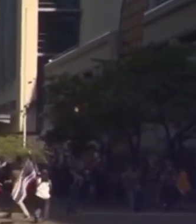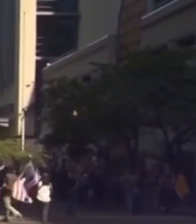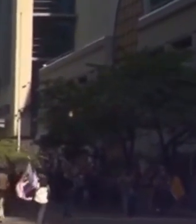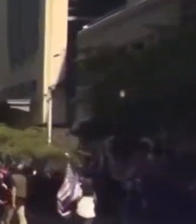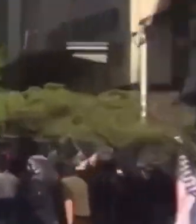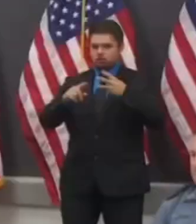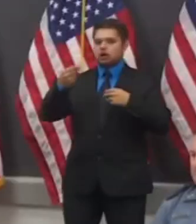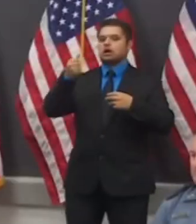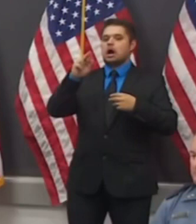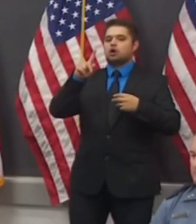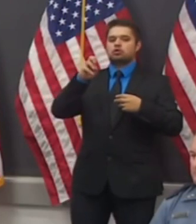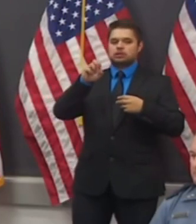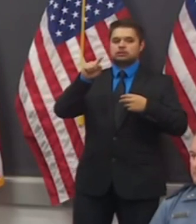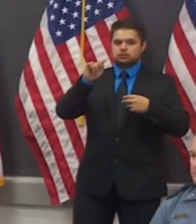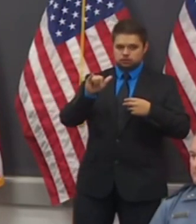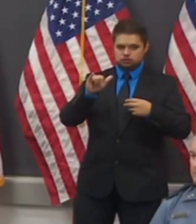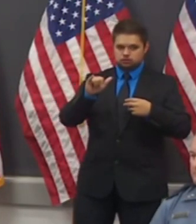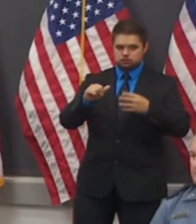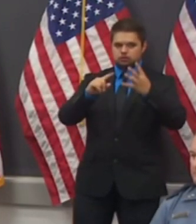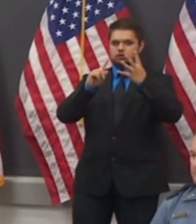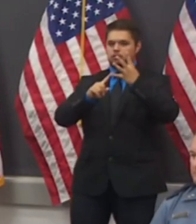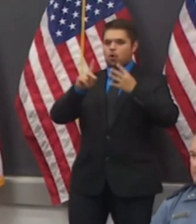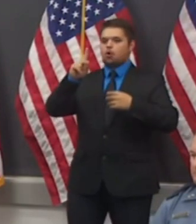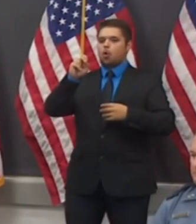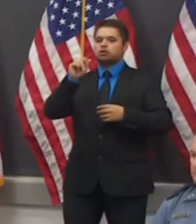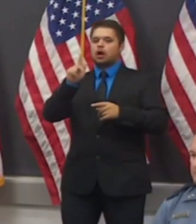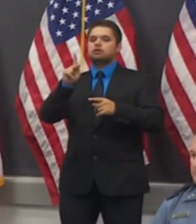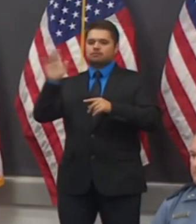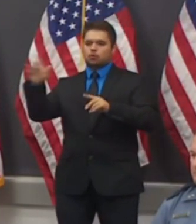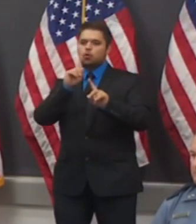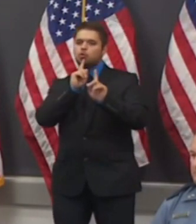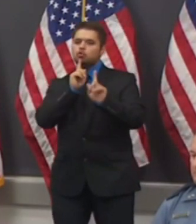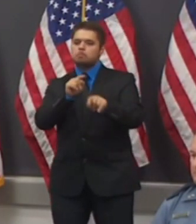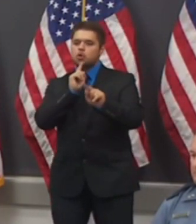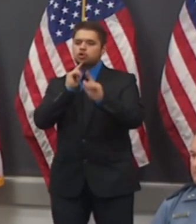leaders. That we must have a coordinated effort.